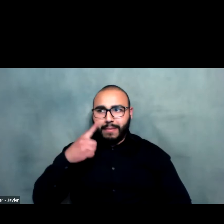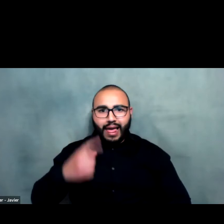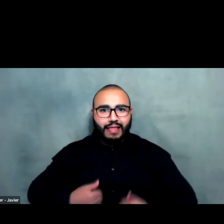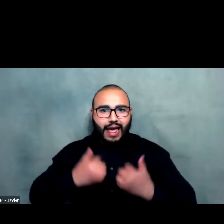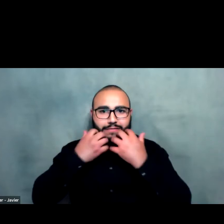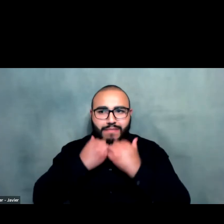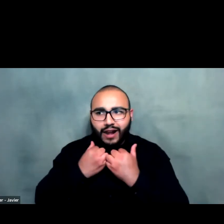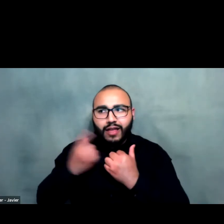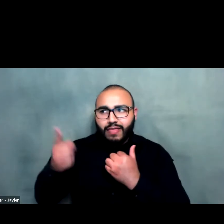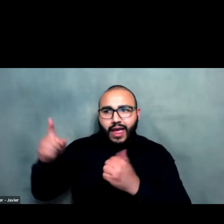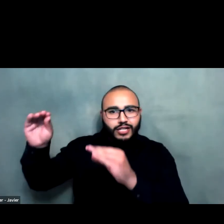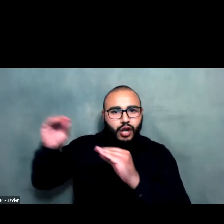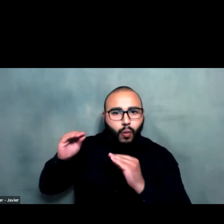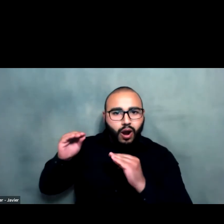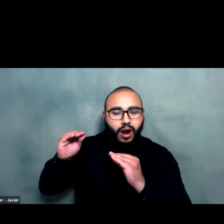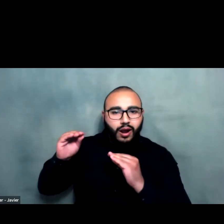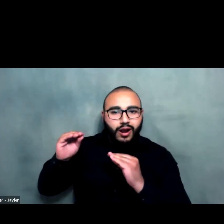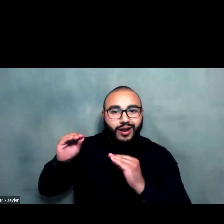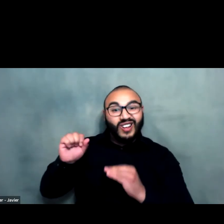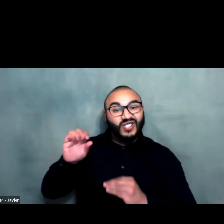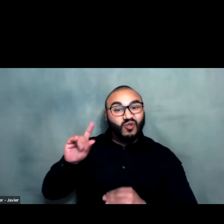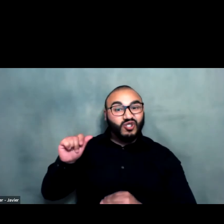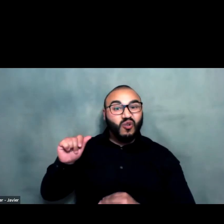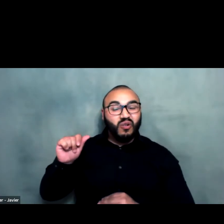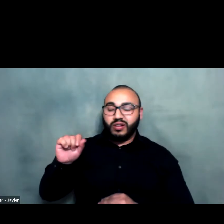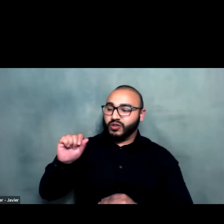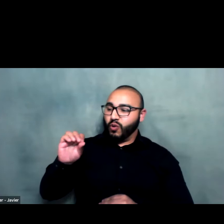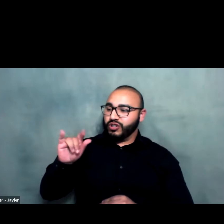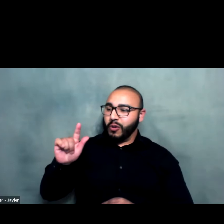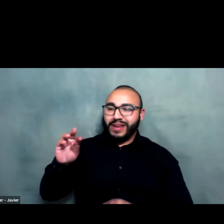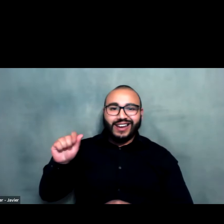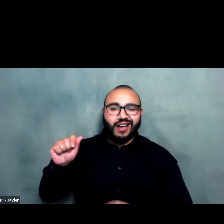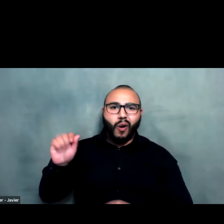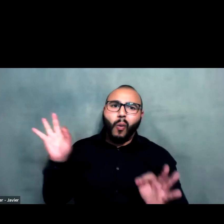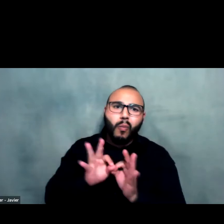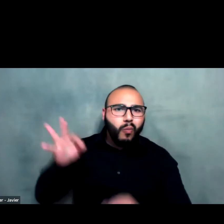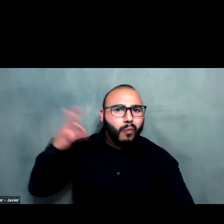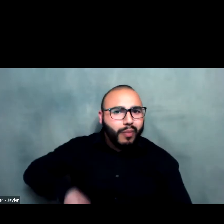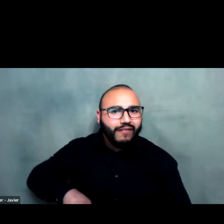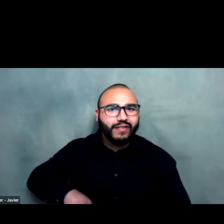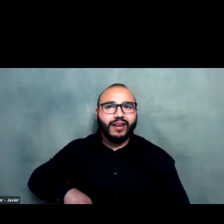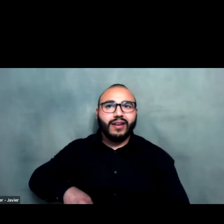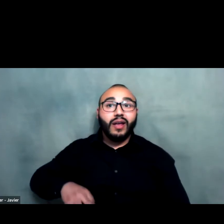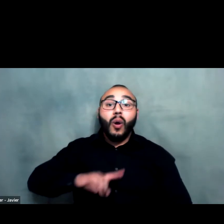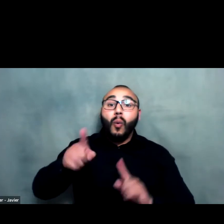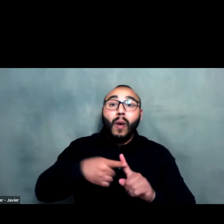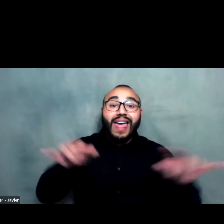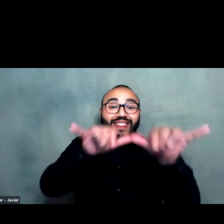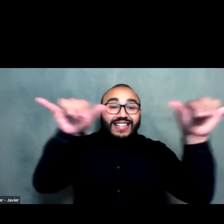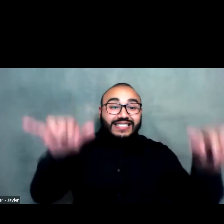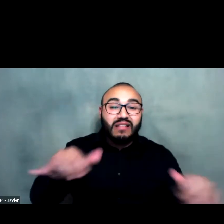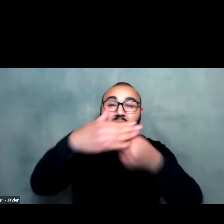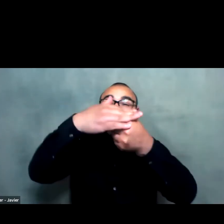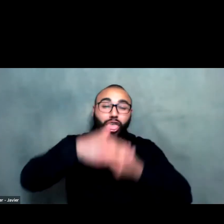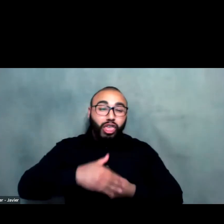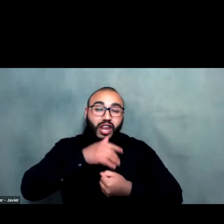Because people have used their platforms to hold police accountable when the system fails to protect communities